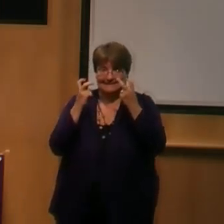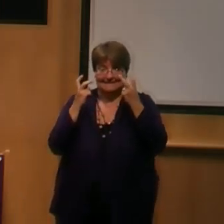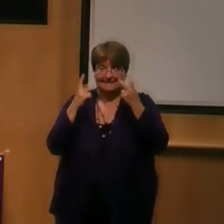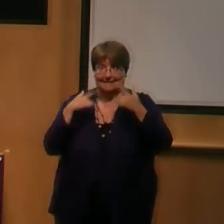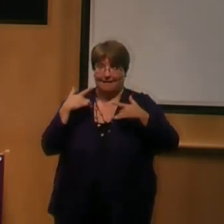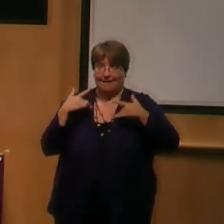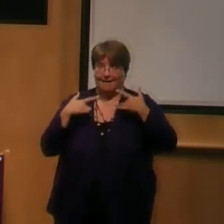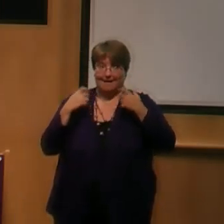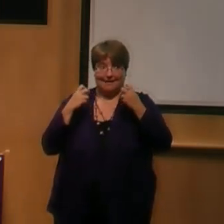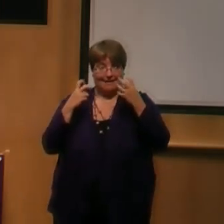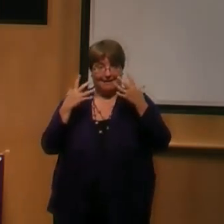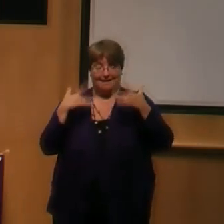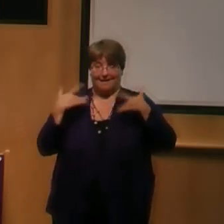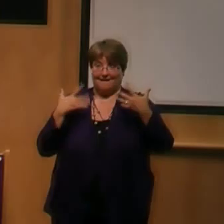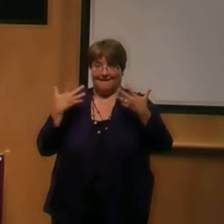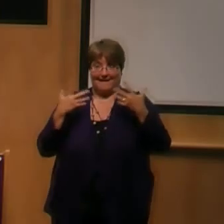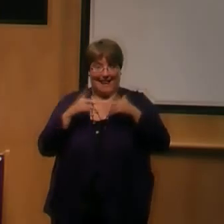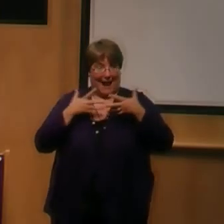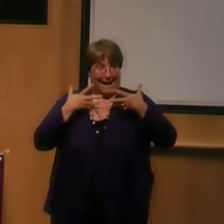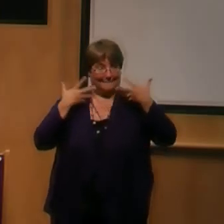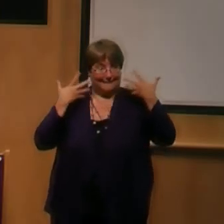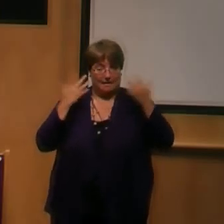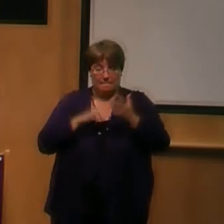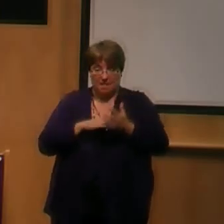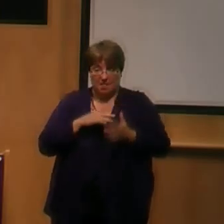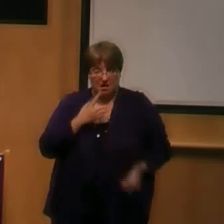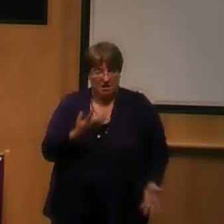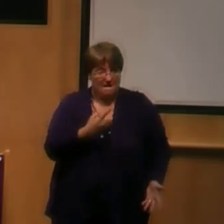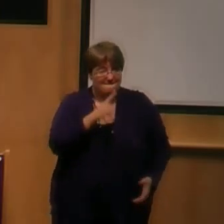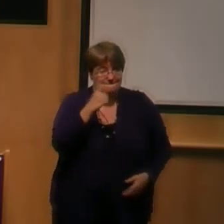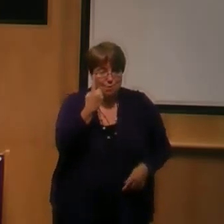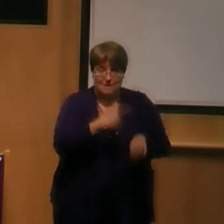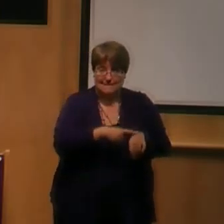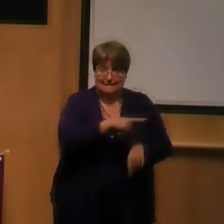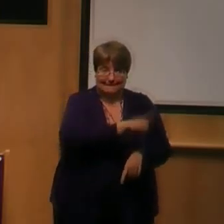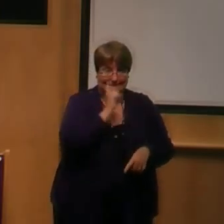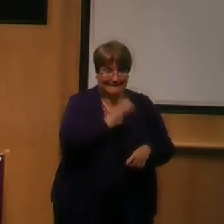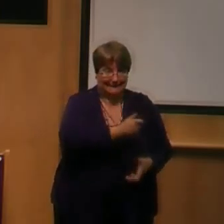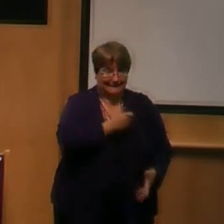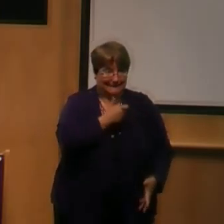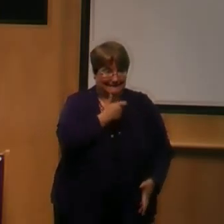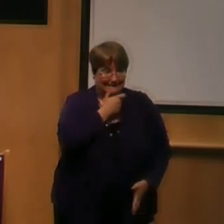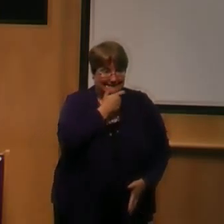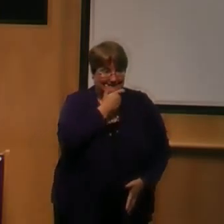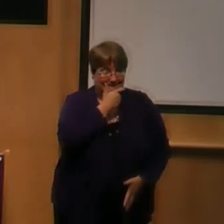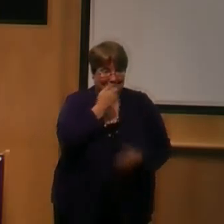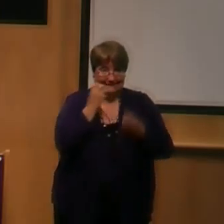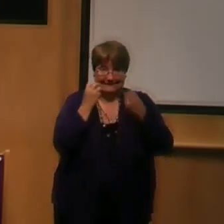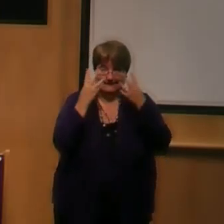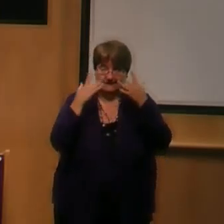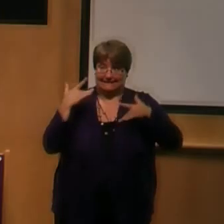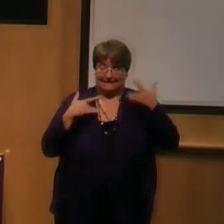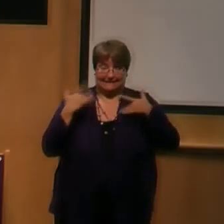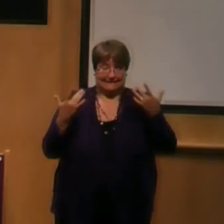says, yeah. So excited. I saw it. And my mother was like, the first she had seen was